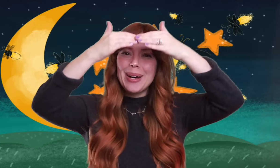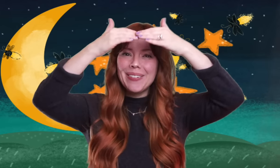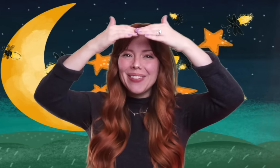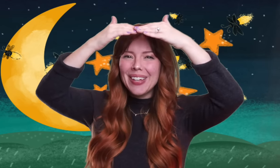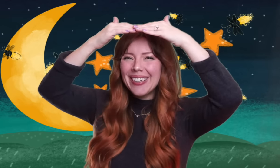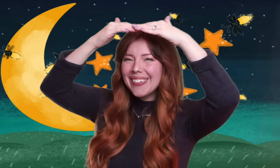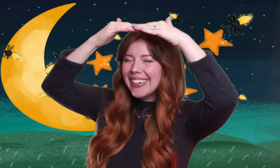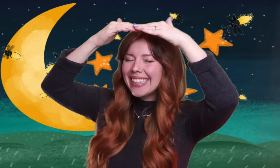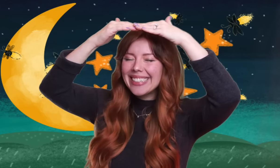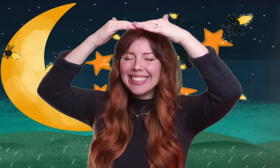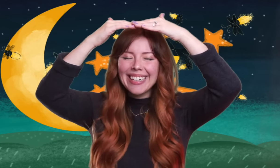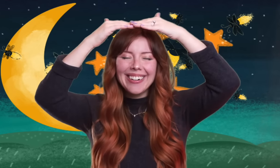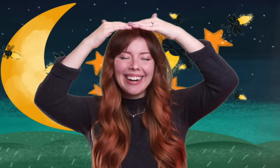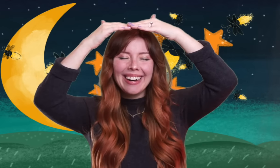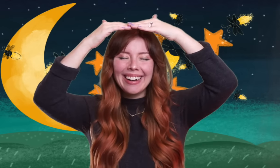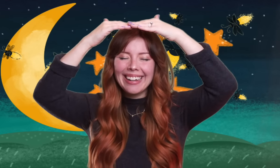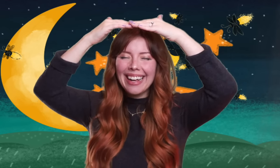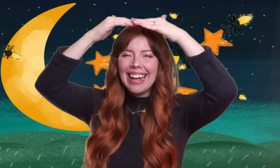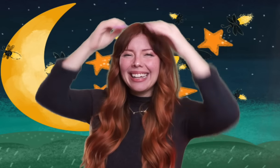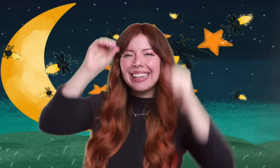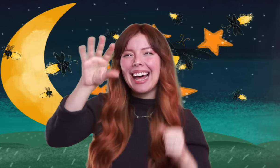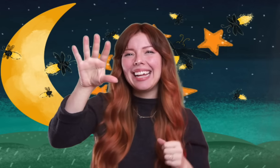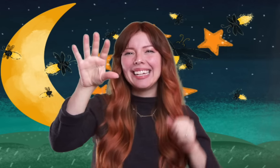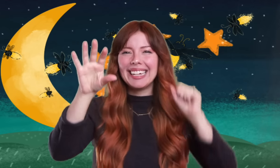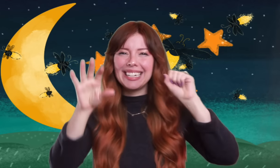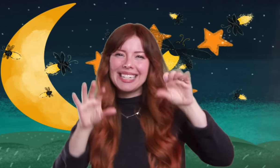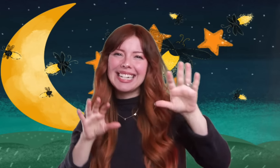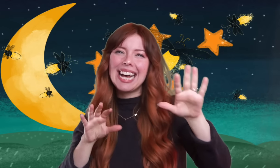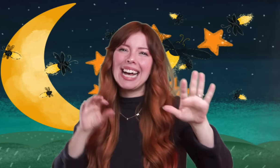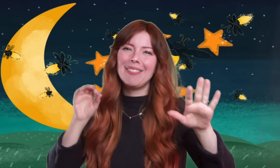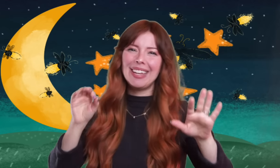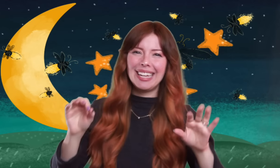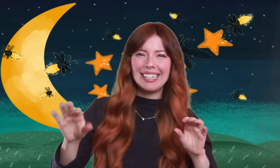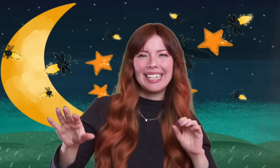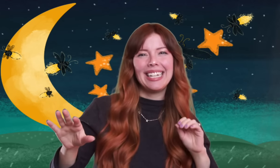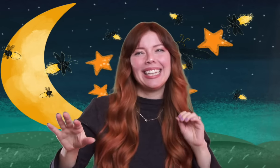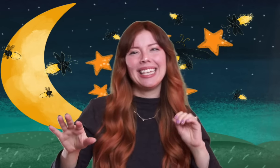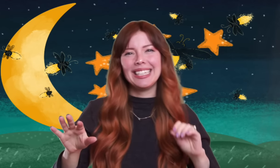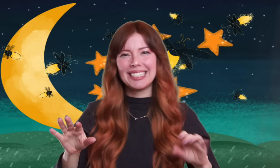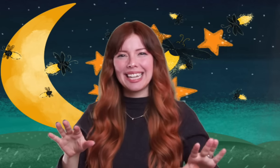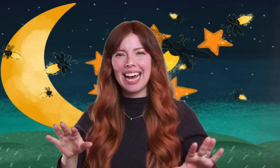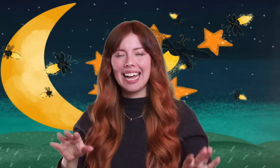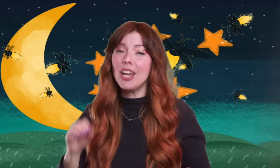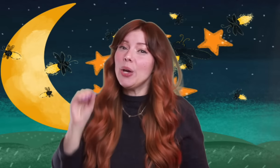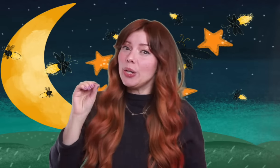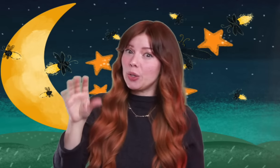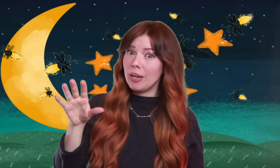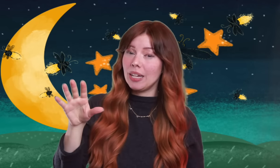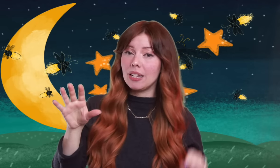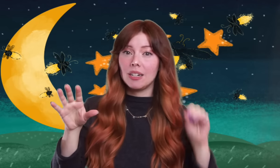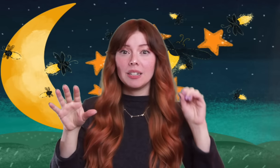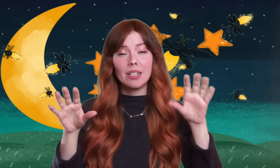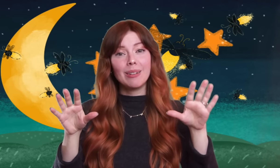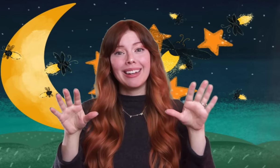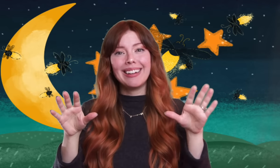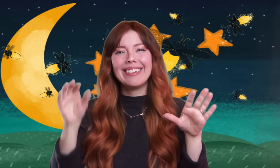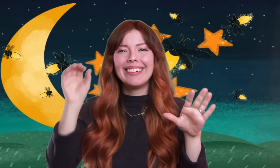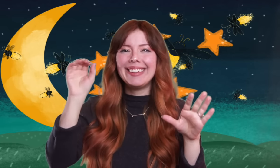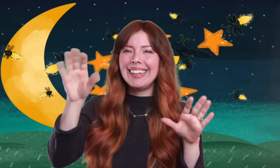the world so high, like a diamond in the sky. Twinkle, twinkle,